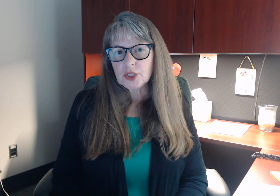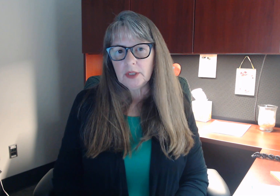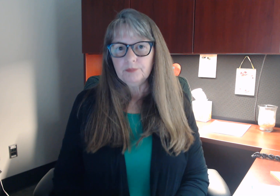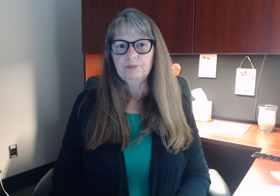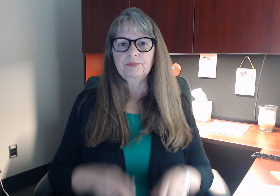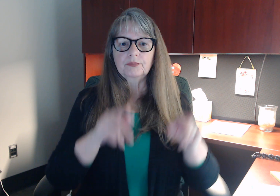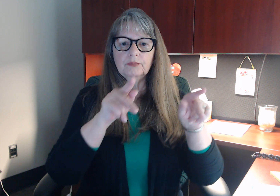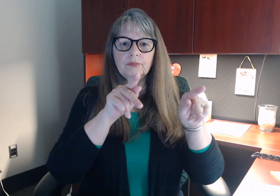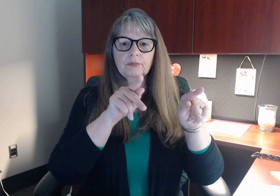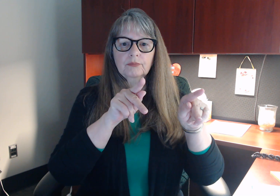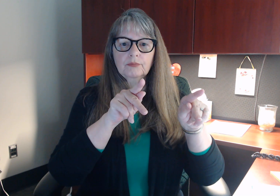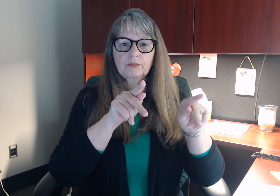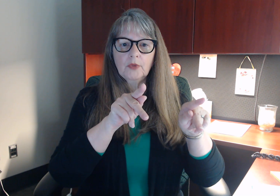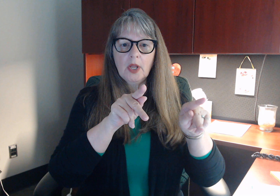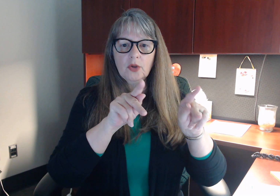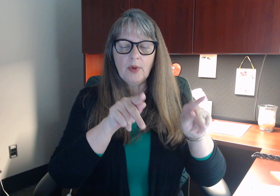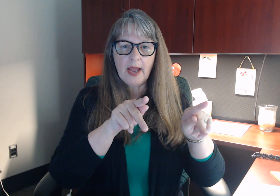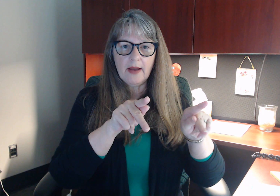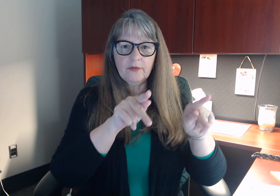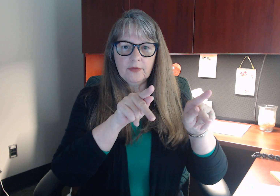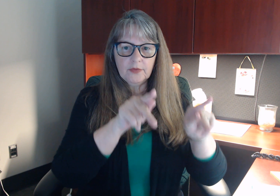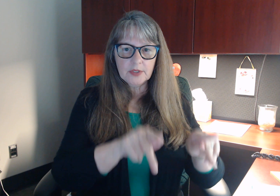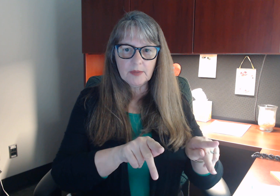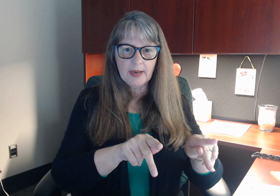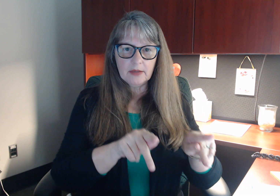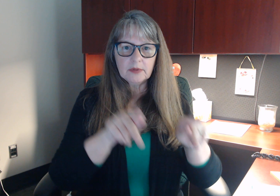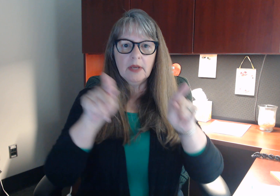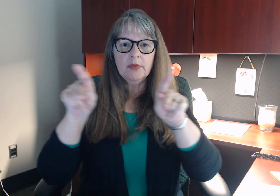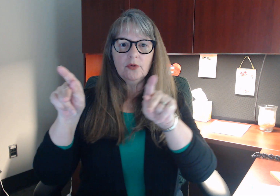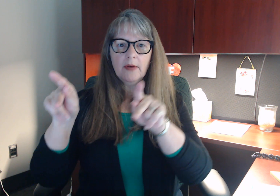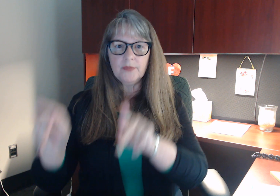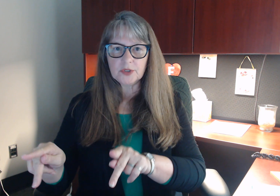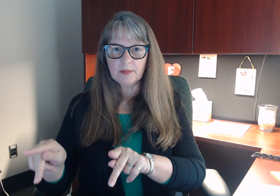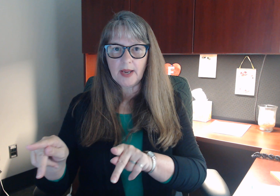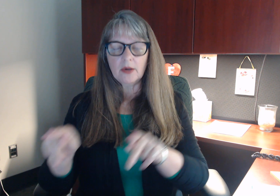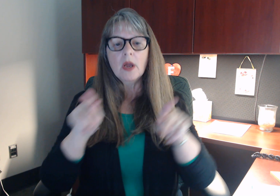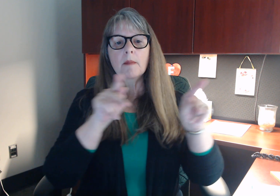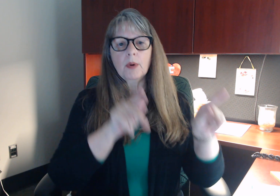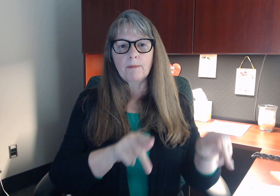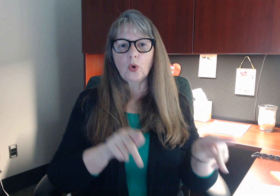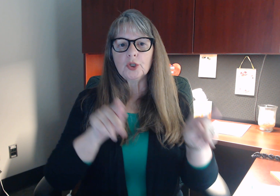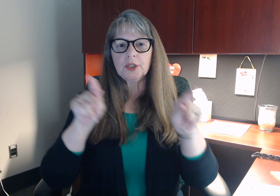Proportion. You have this amount, and then you have this amount. Proportion.